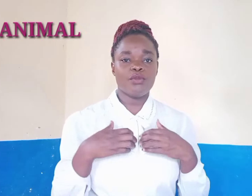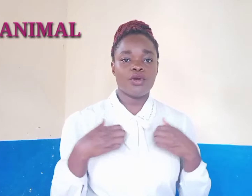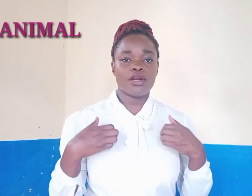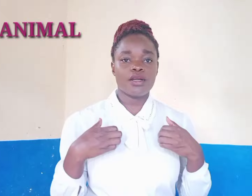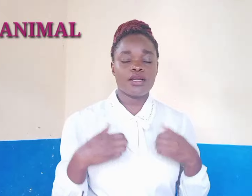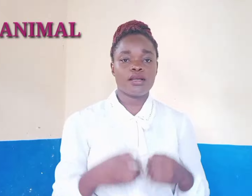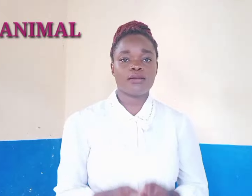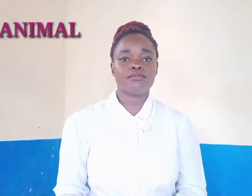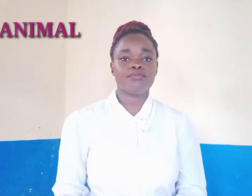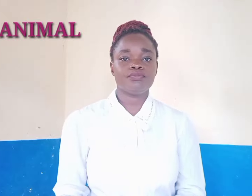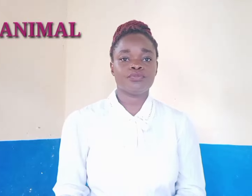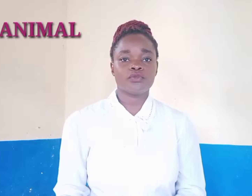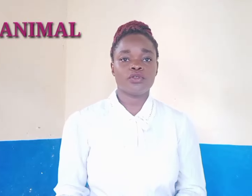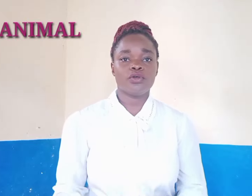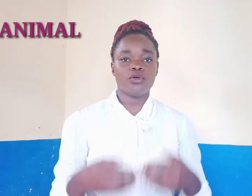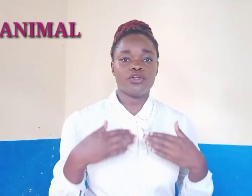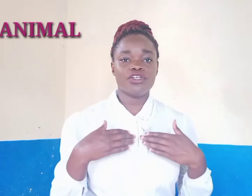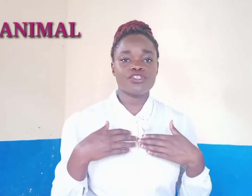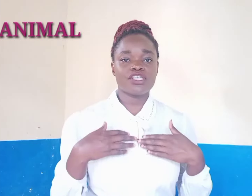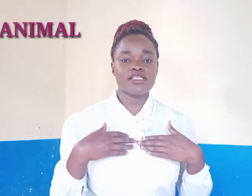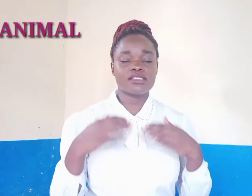animal, on your chest,